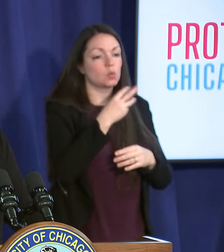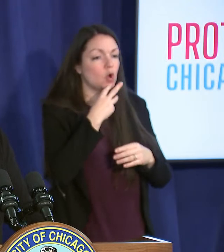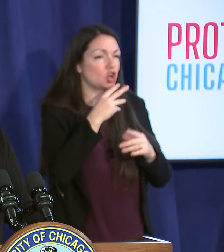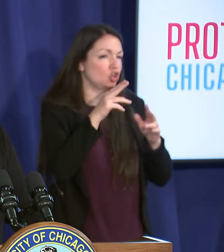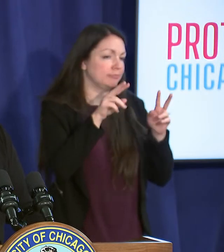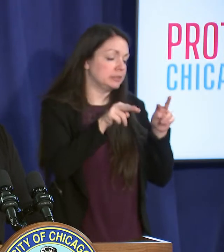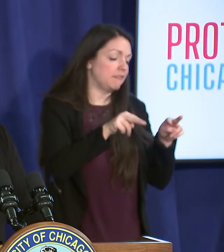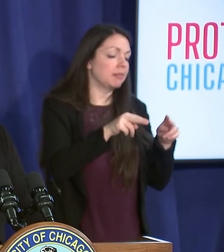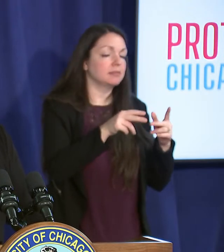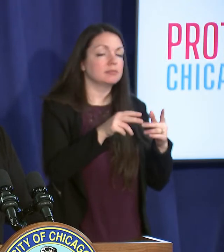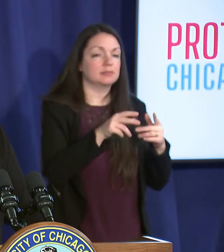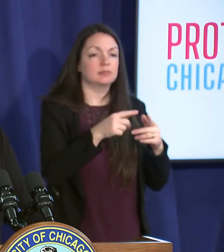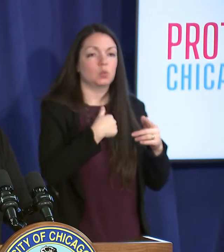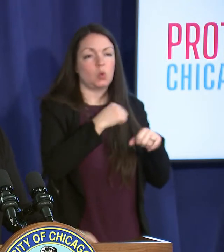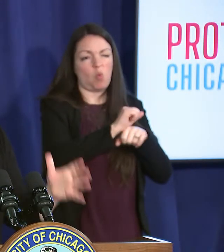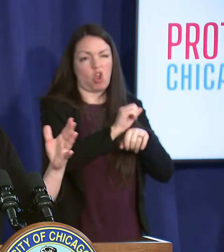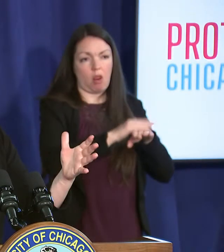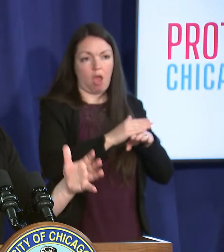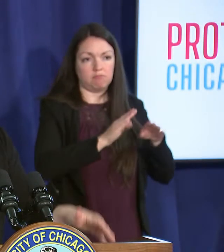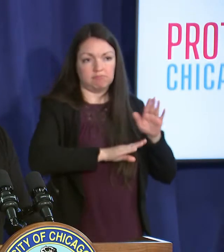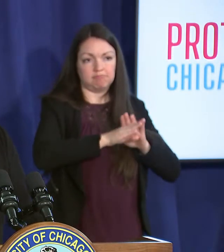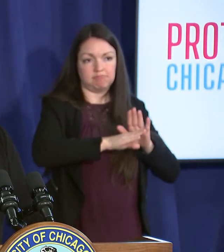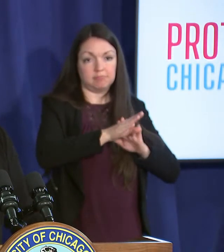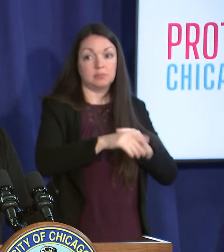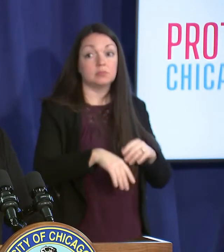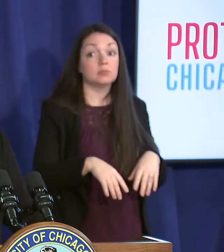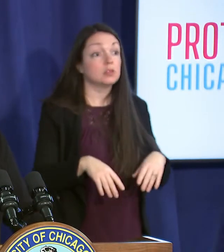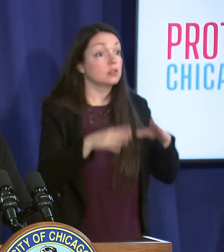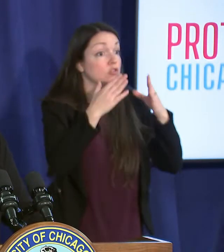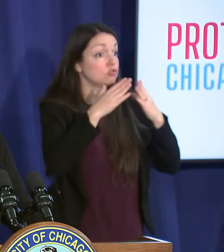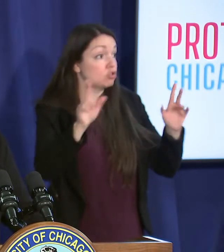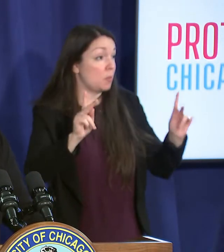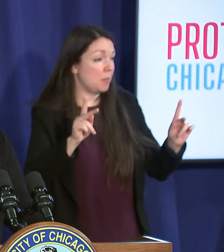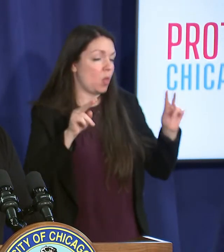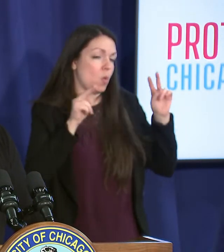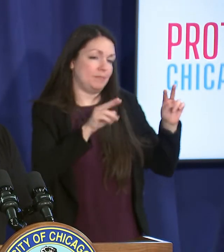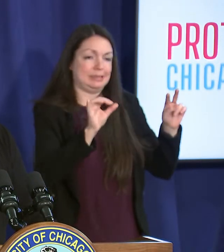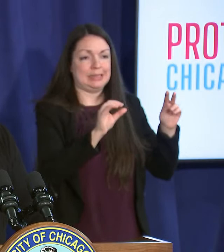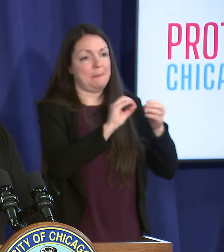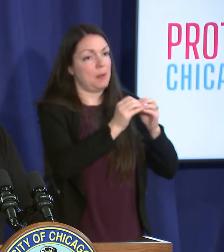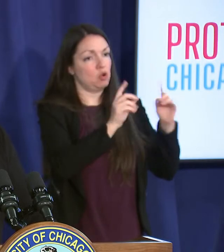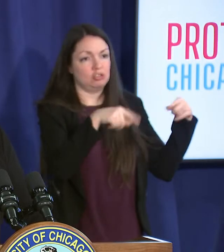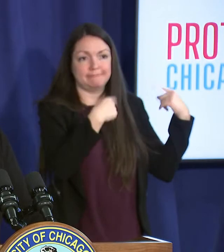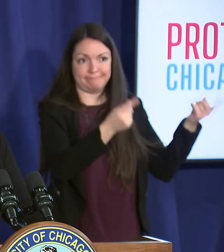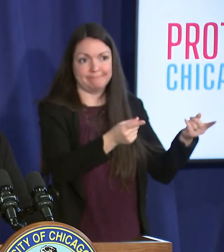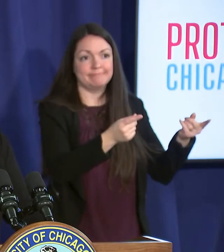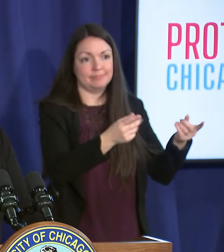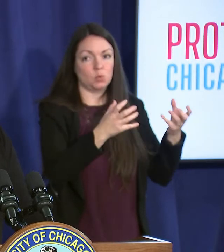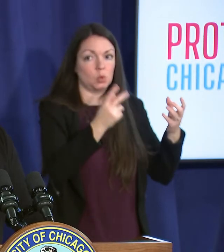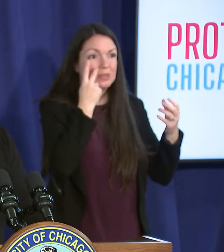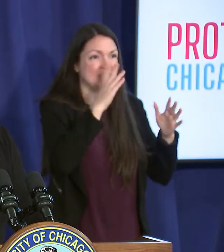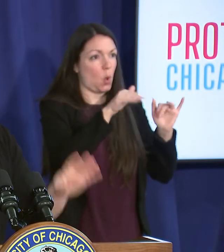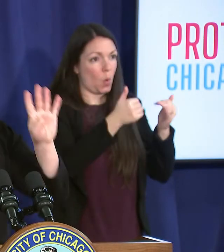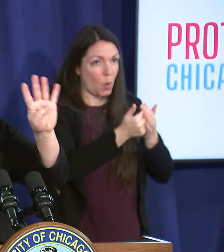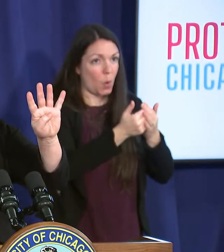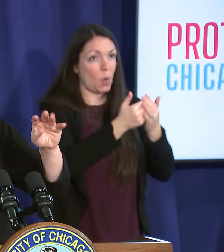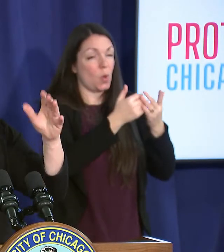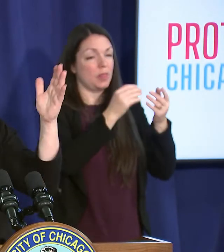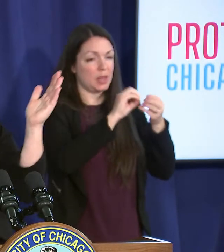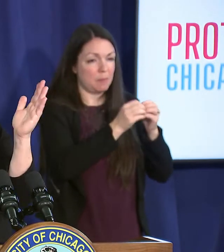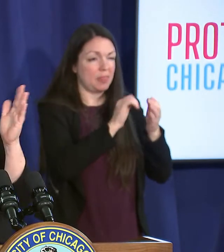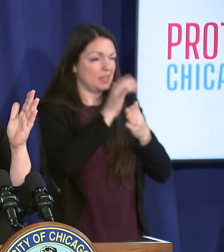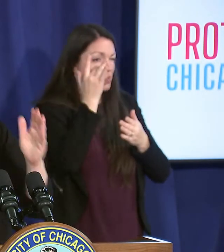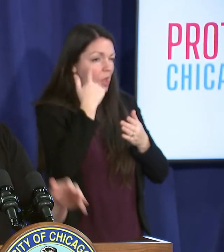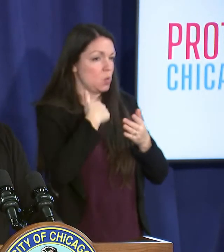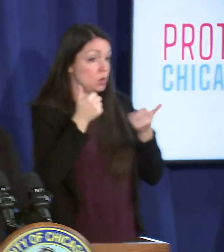up. So I think people, sort of general public, you want to watch the exact same numbers you've been watching. We want to see all of those same, that's the reason